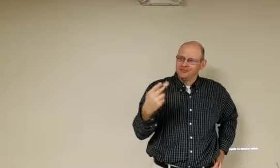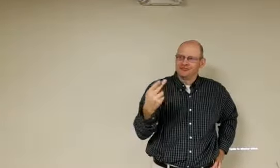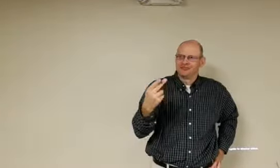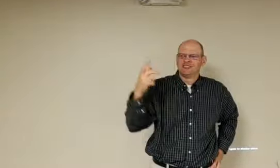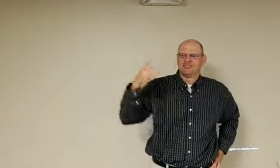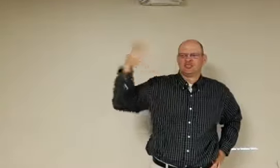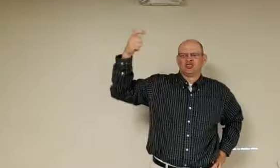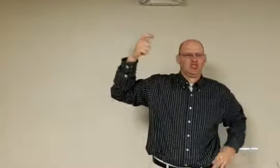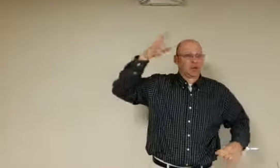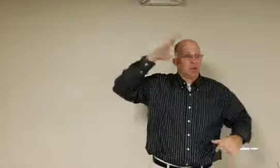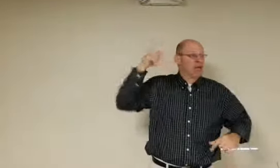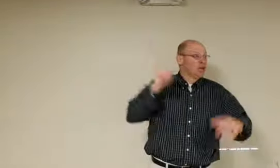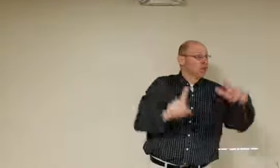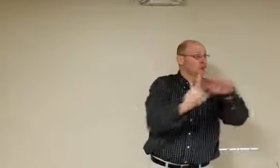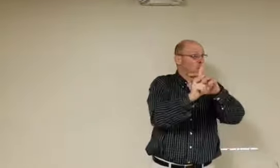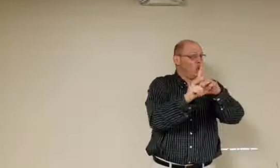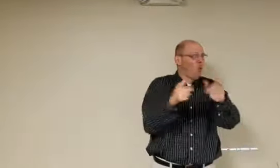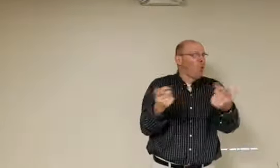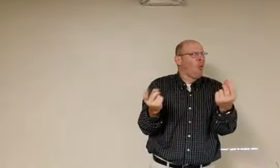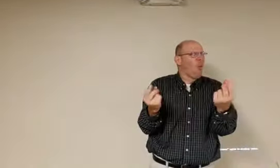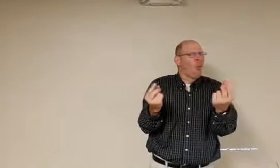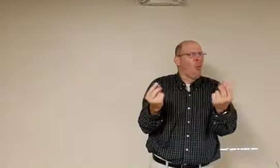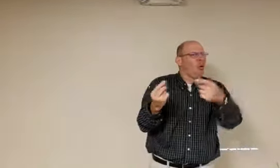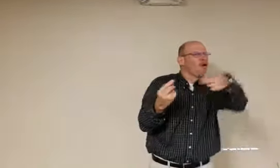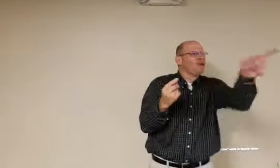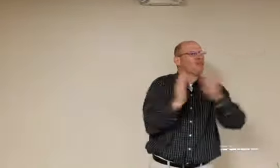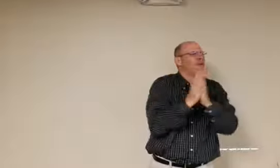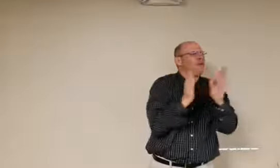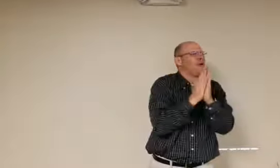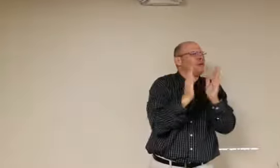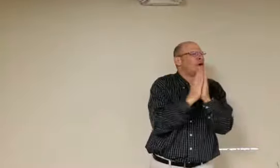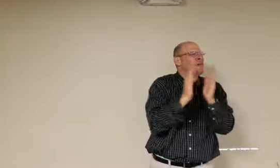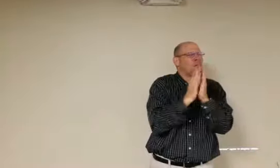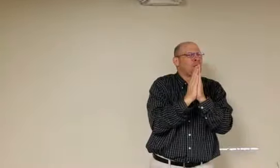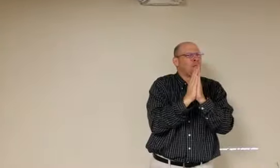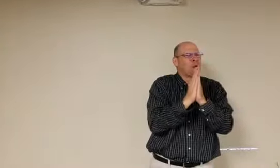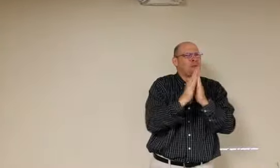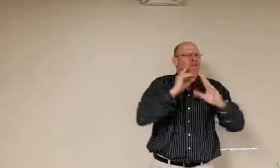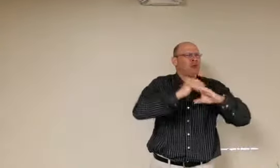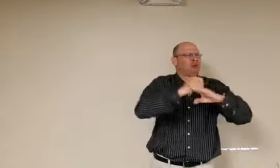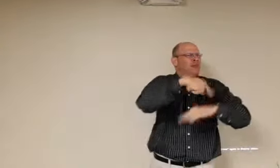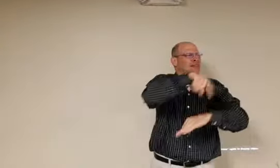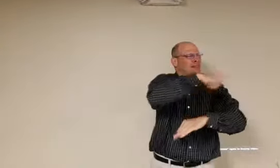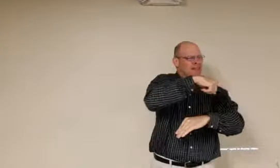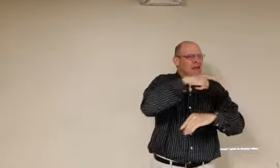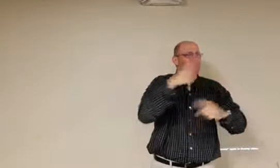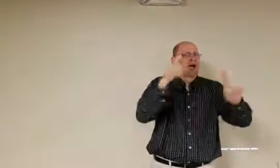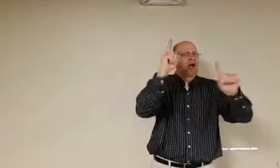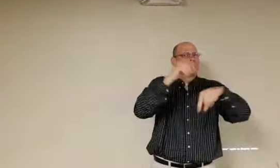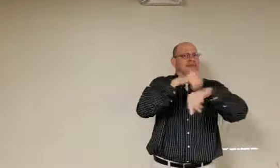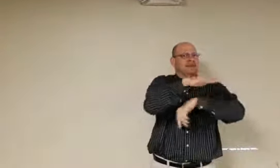There was Goliath, the giant. And he appeared. What happened? They prayed and prayed and prayed, for